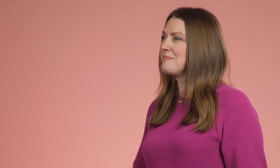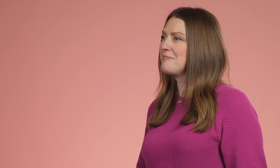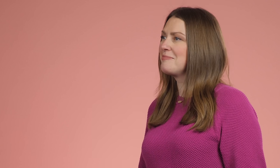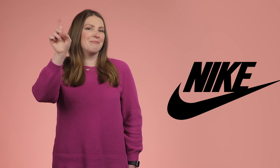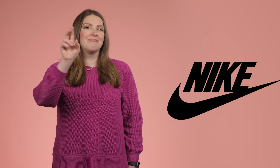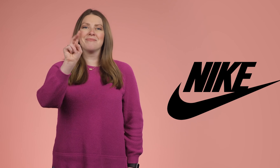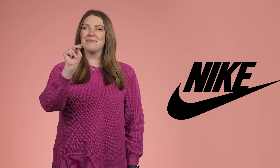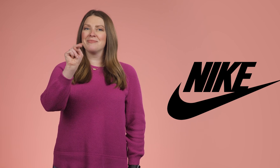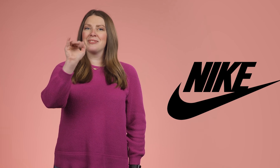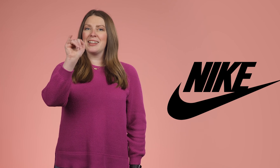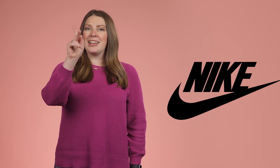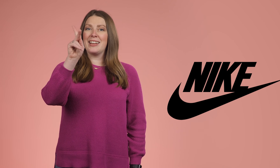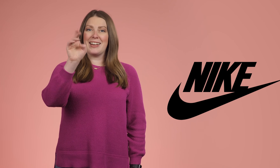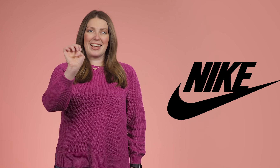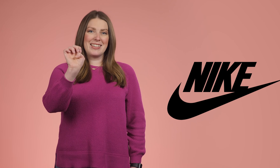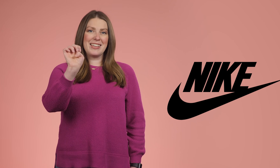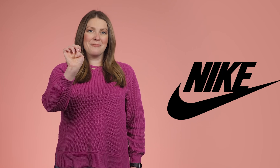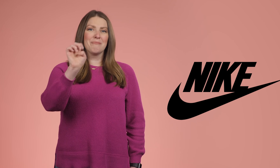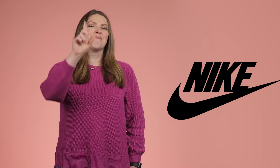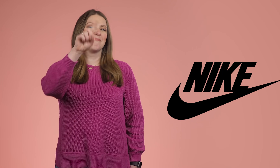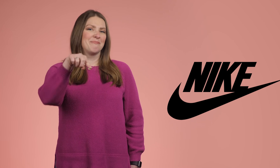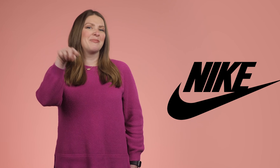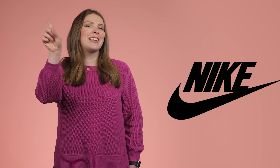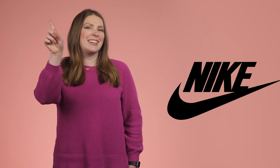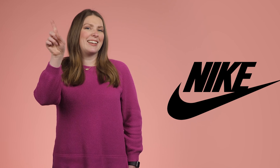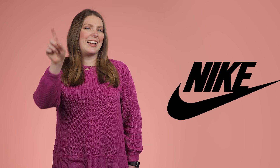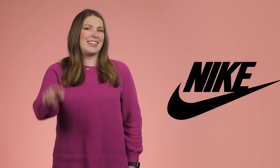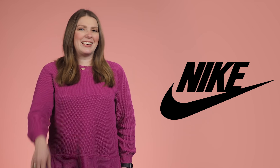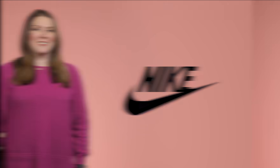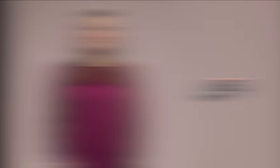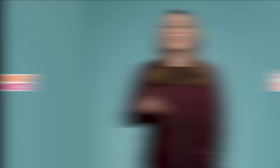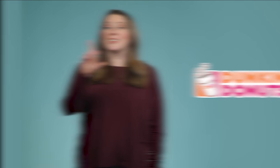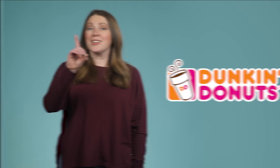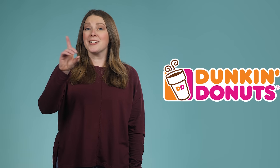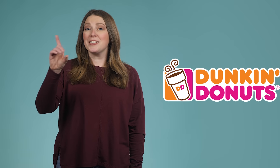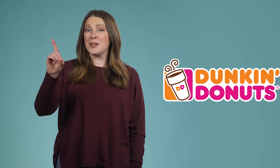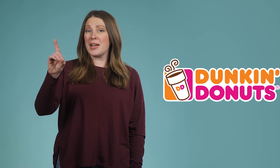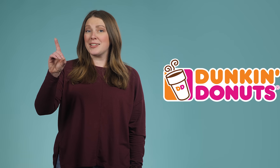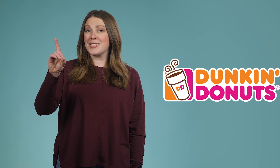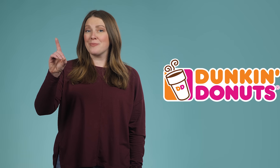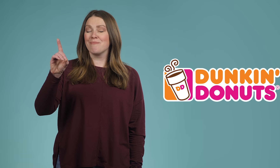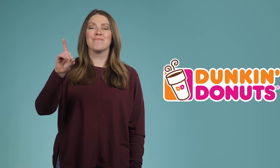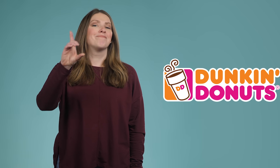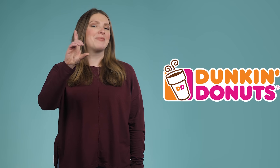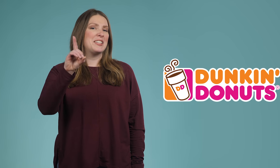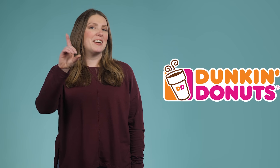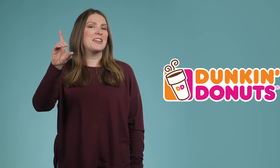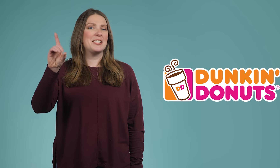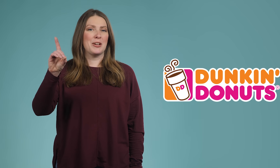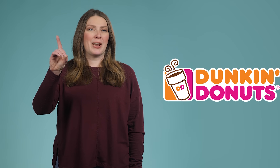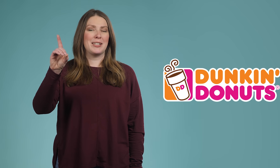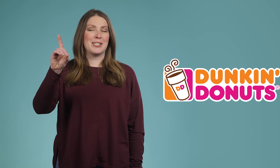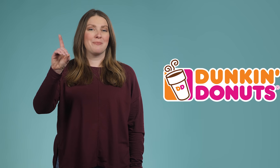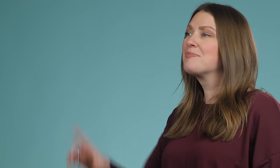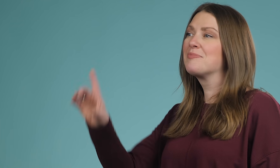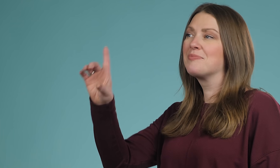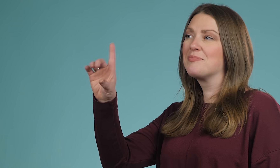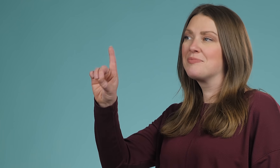Nike. Nike. Nike. Dunkin Donuts. Dunkin Donuts. It's